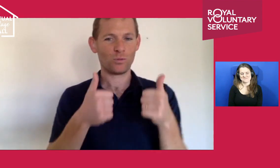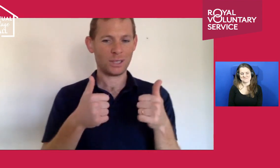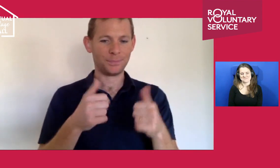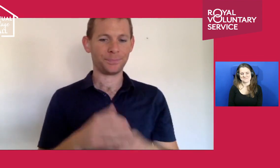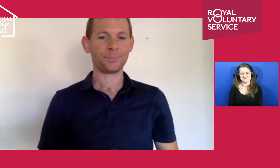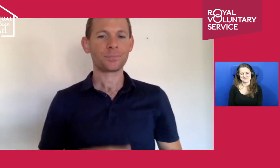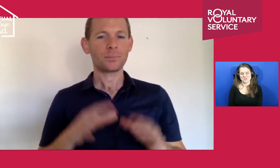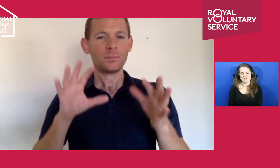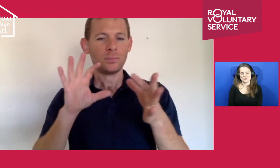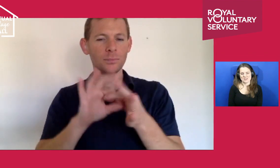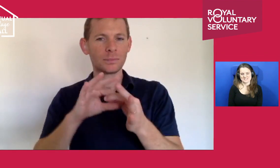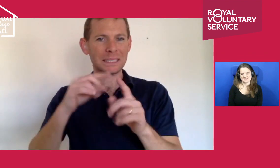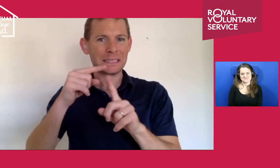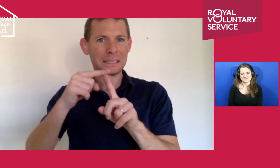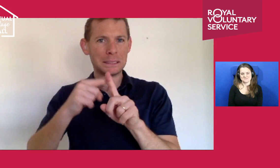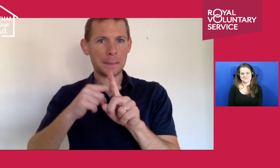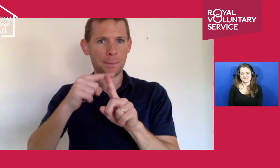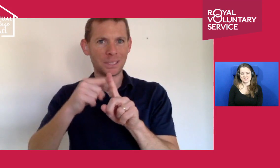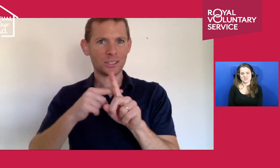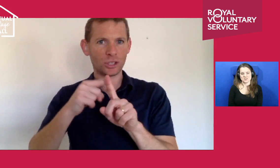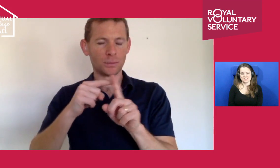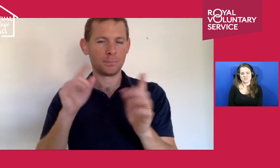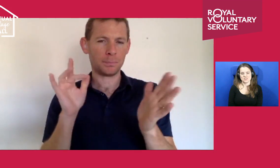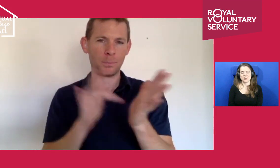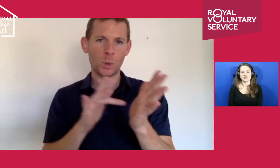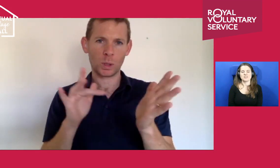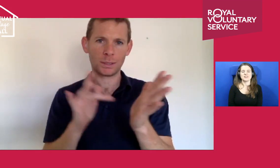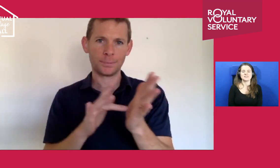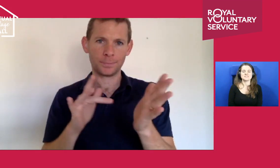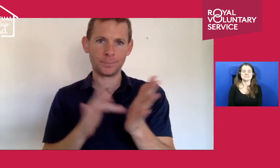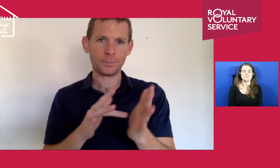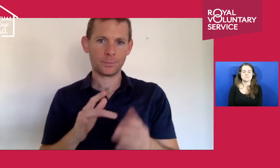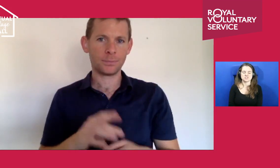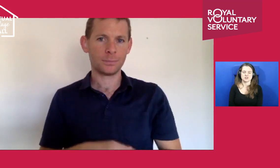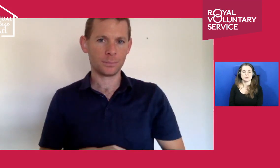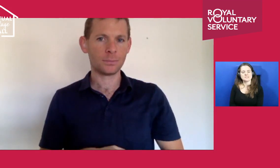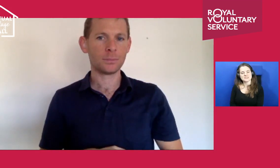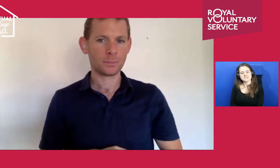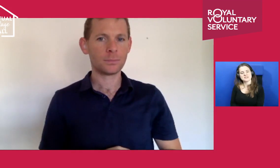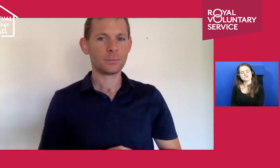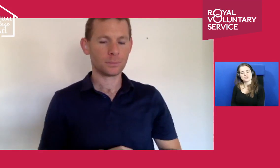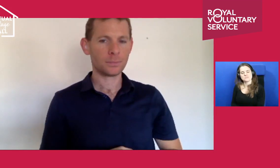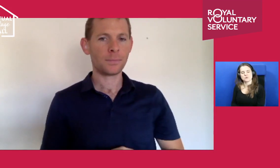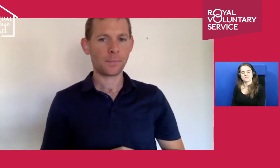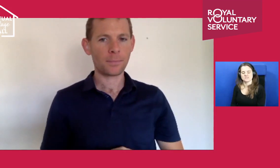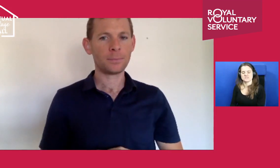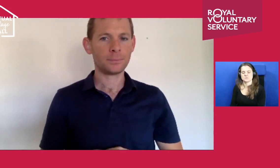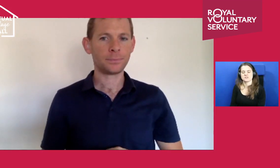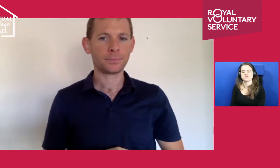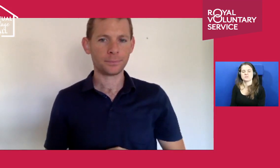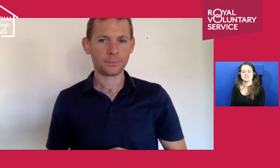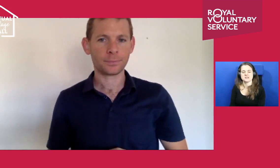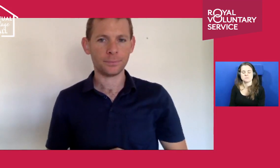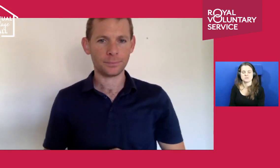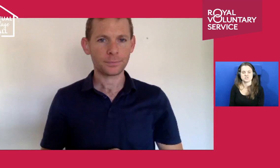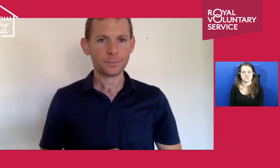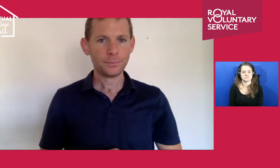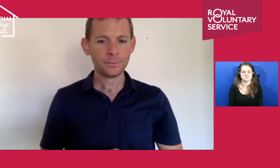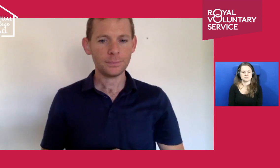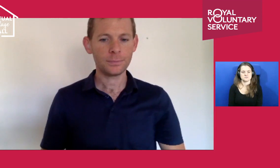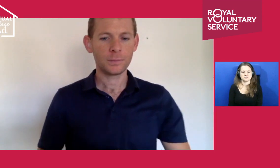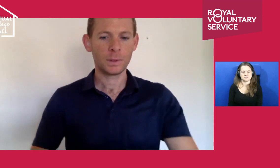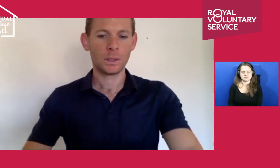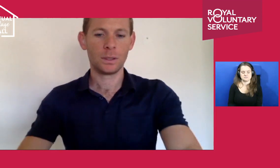Okay. Right. Now, linked to temperature, because actually that's really important. So we're going to talk about